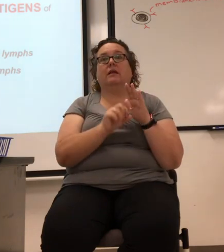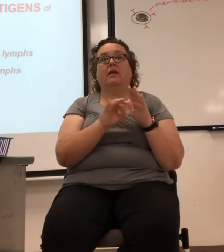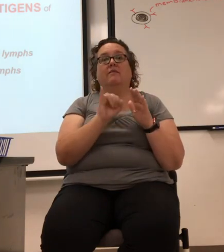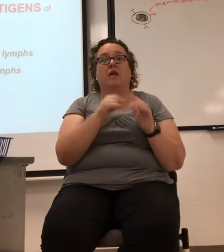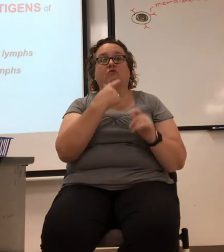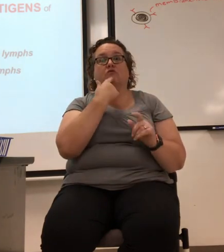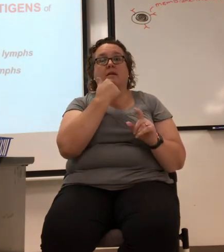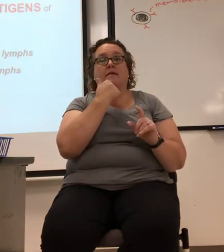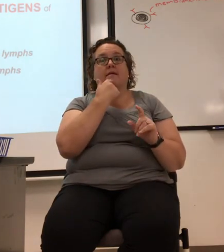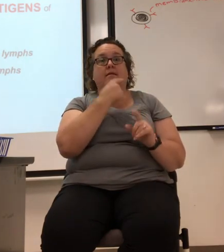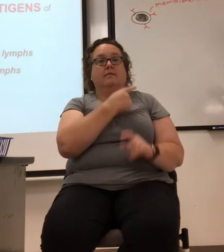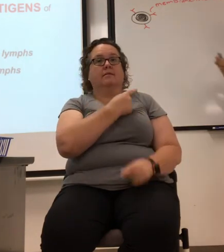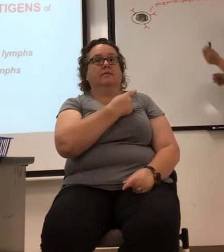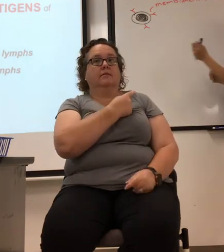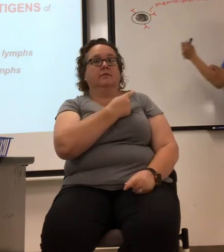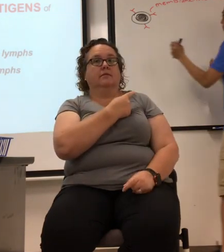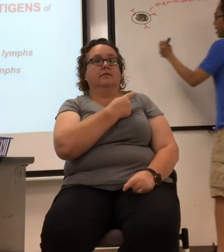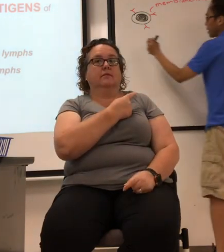red